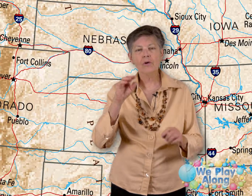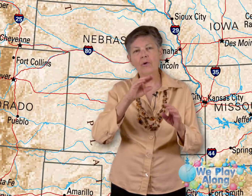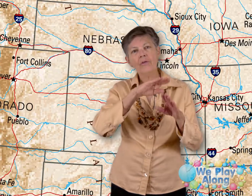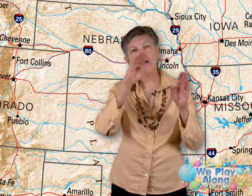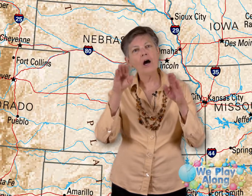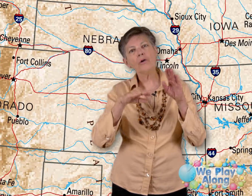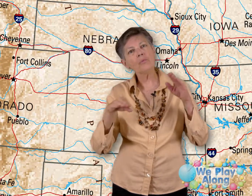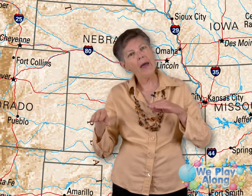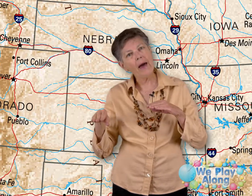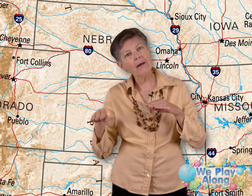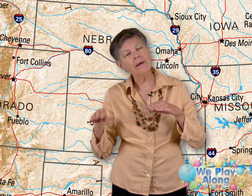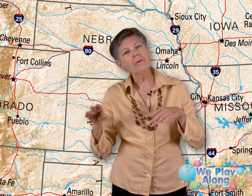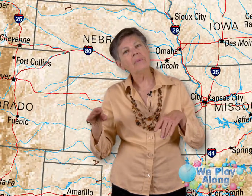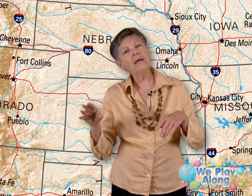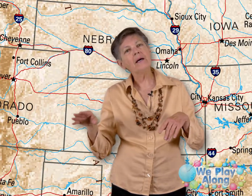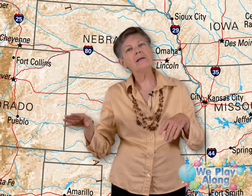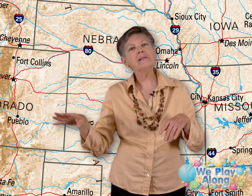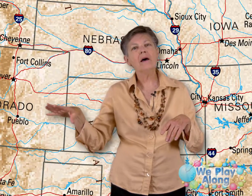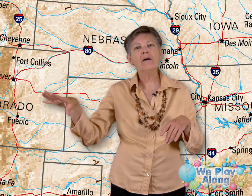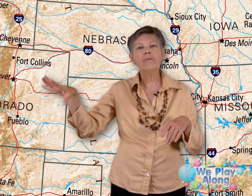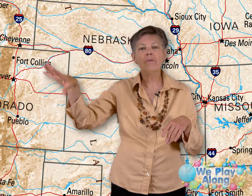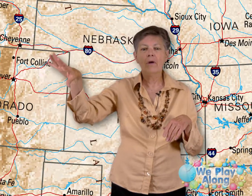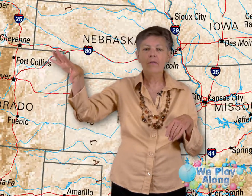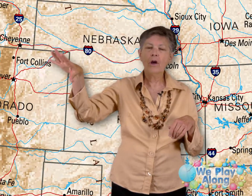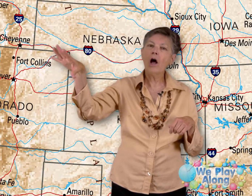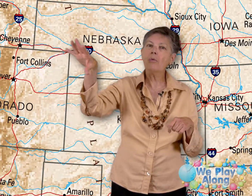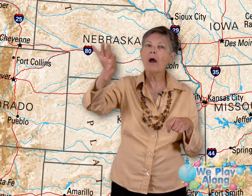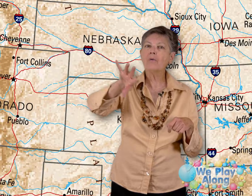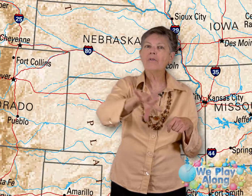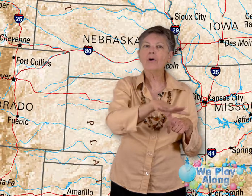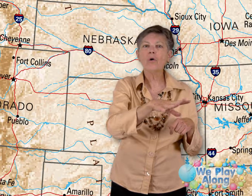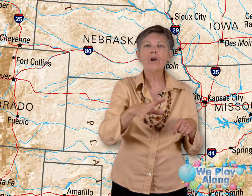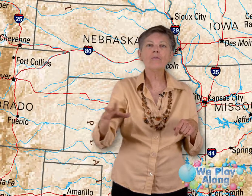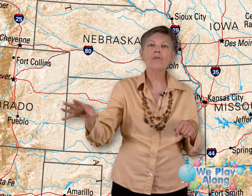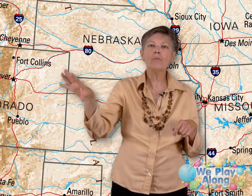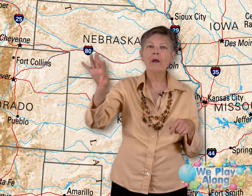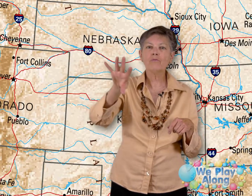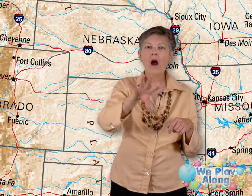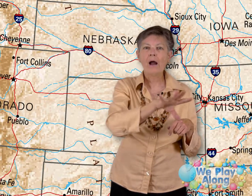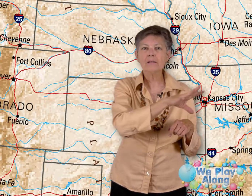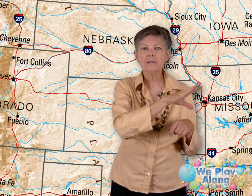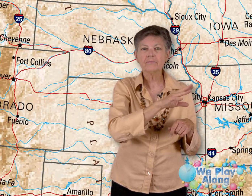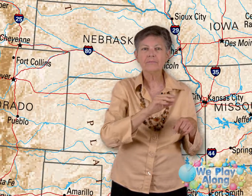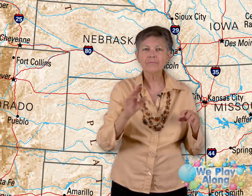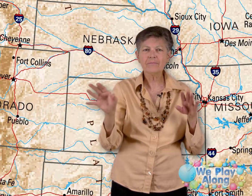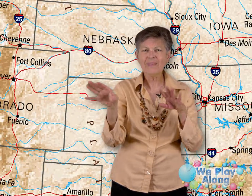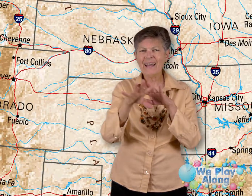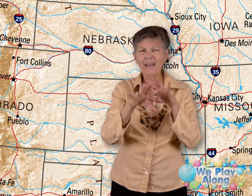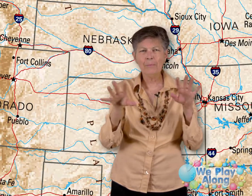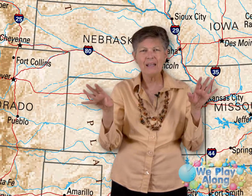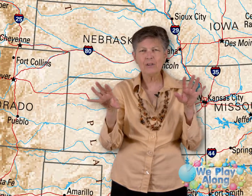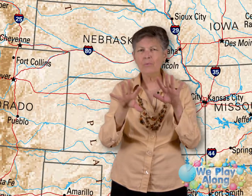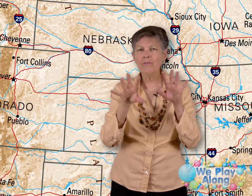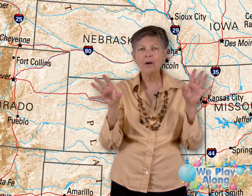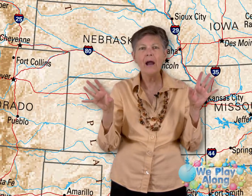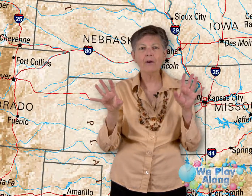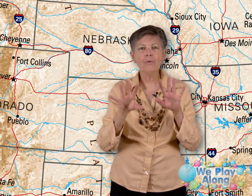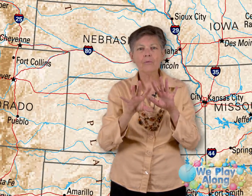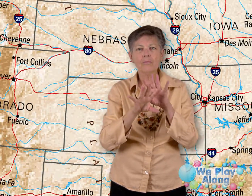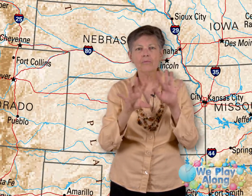or the color red because of the Colorado River going over the red rocks, and it makes the river kind of